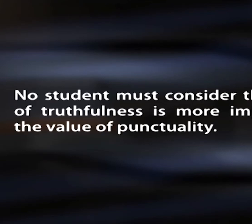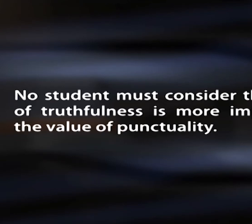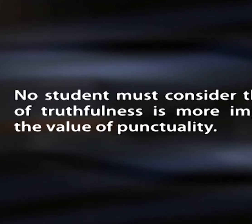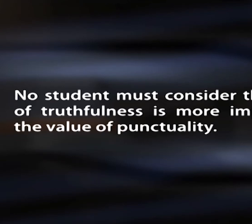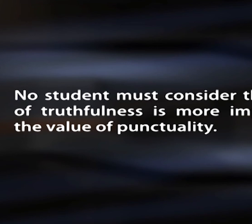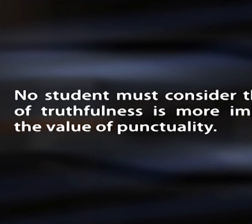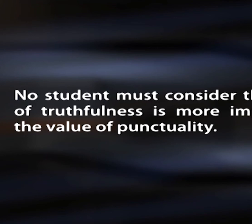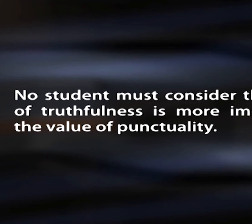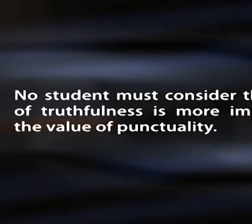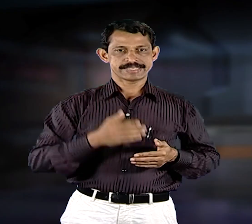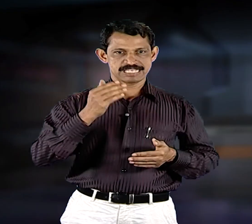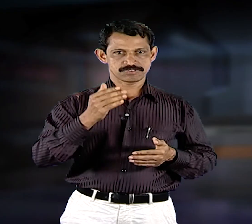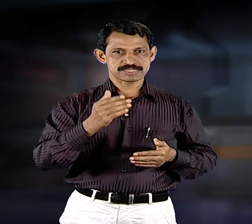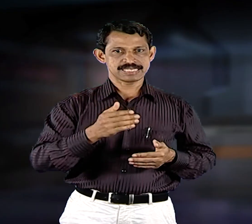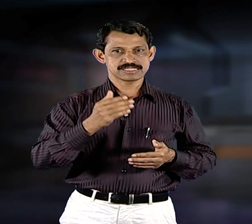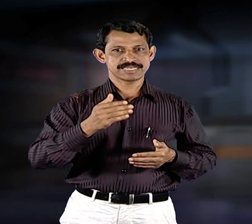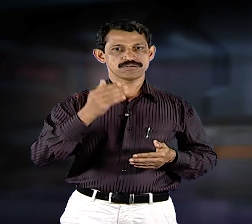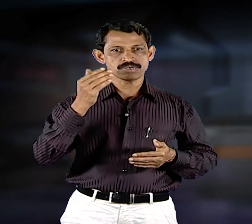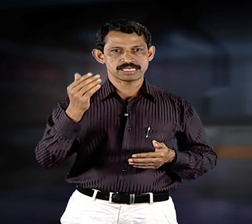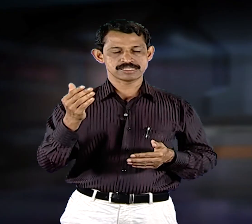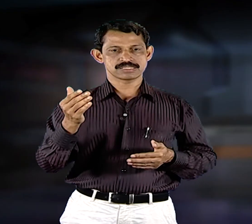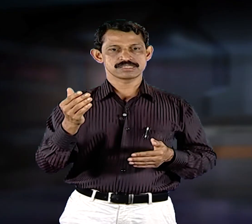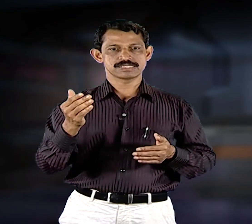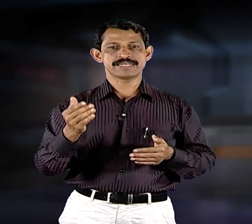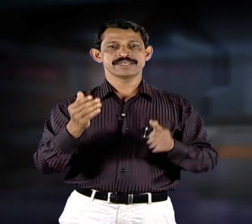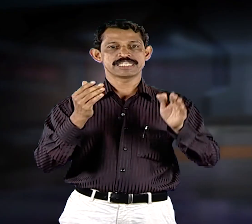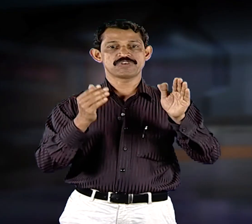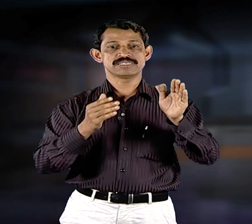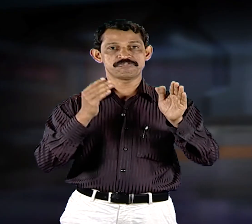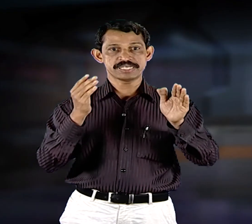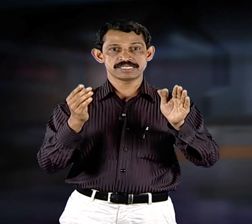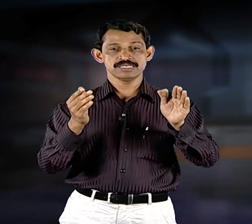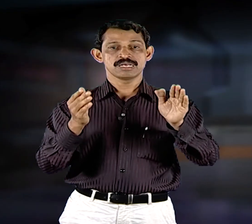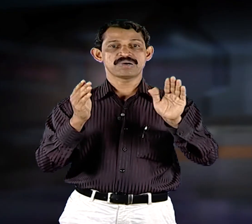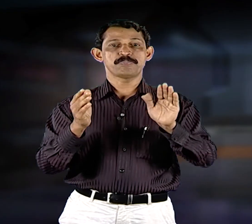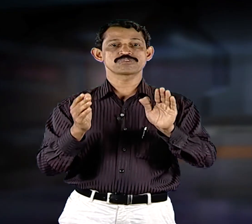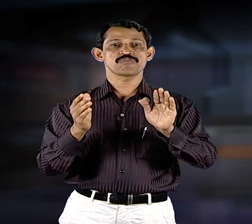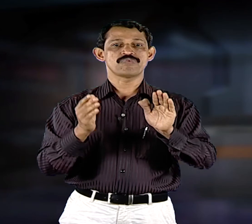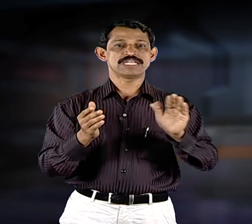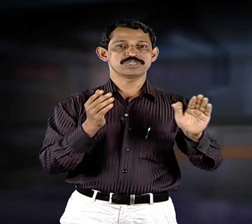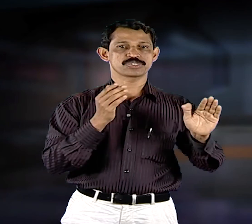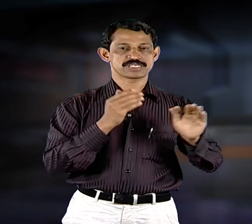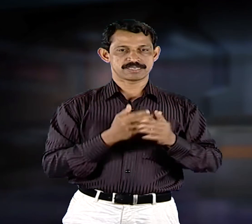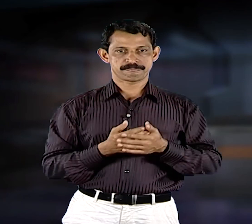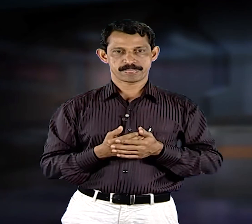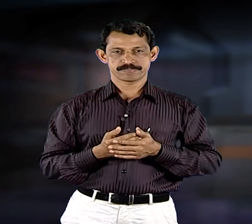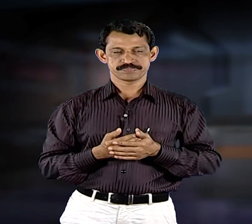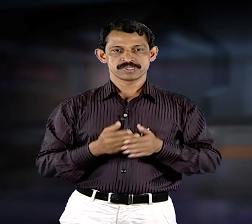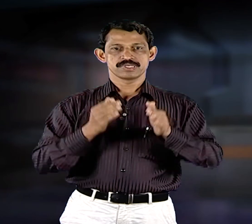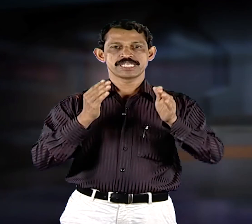of punctuality. If such an incident occurs, then it will defeat the purpose of value education. In order